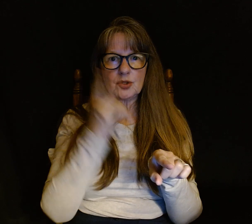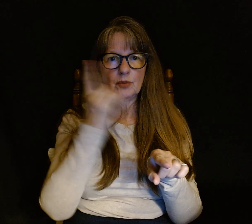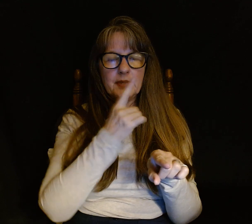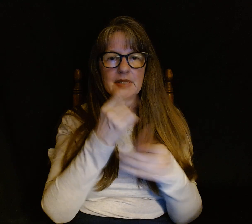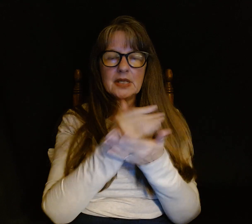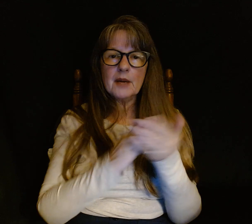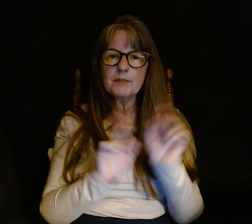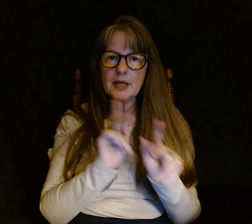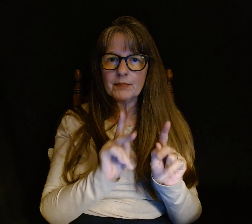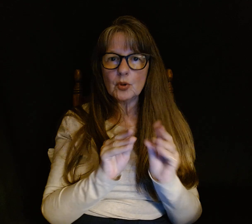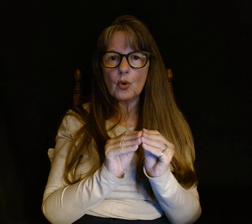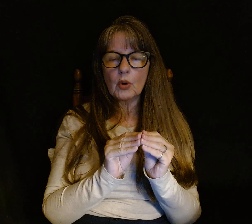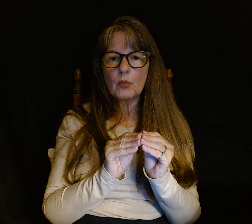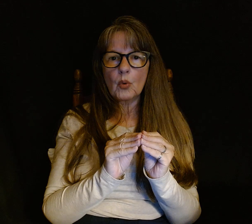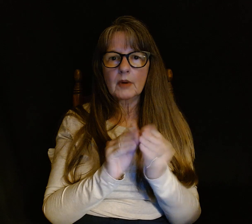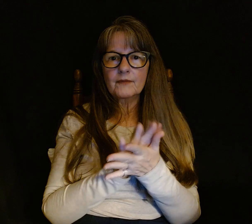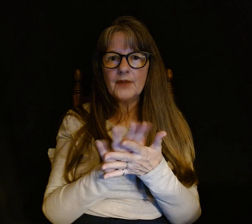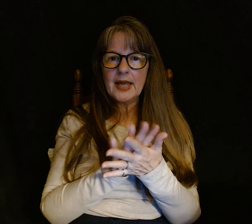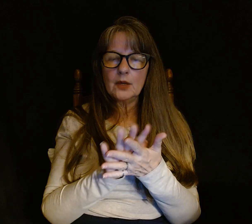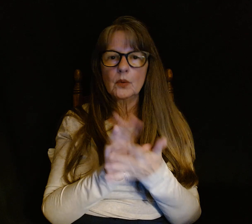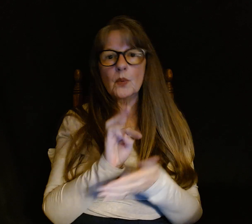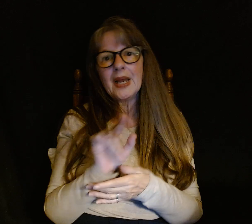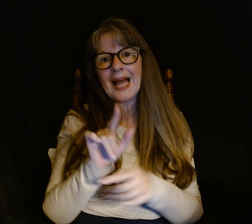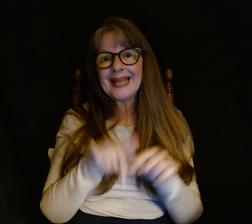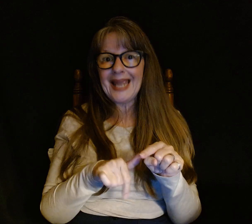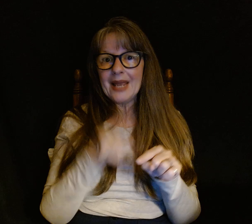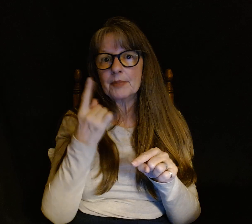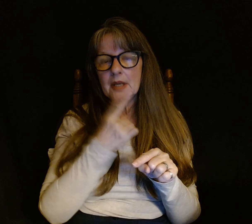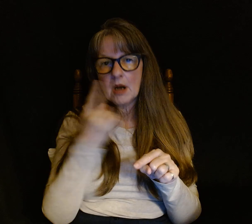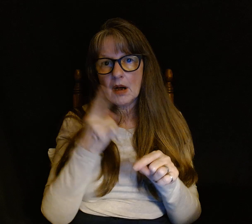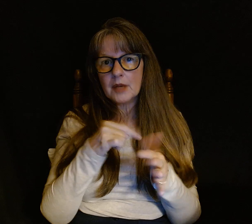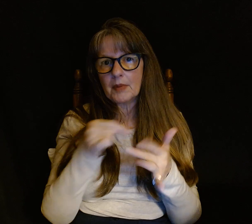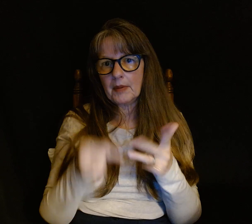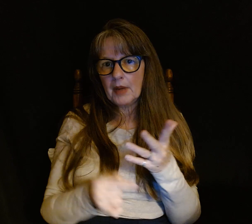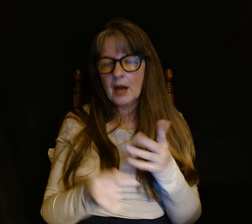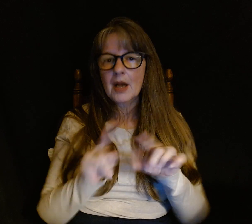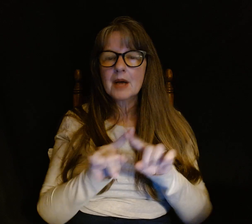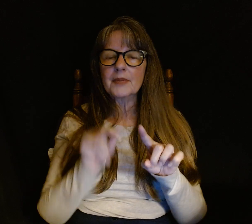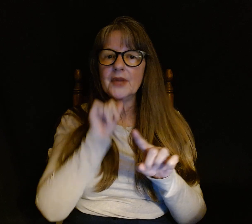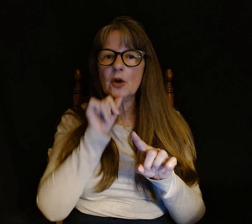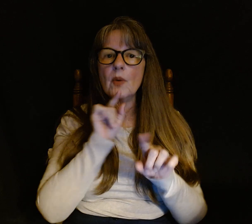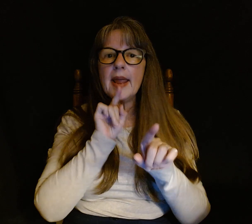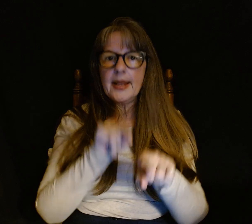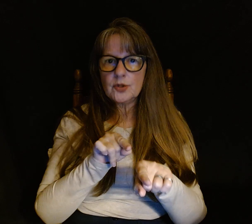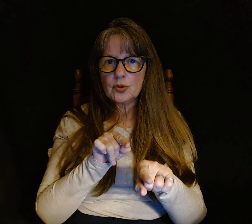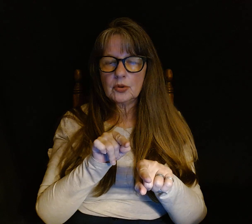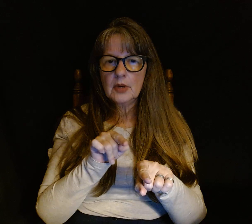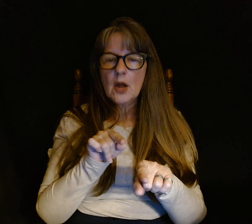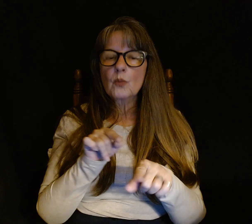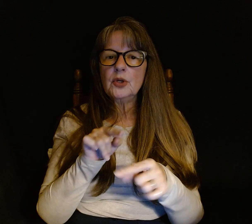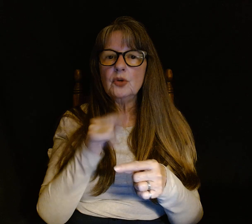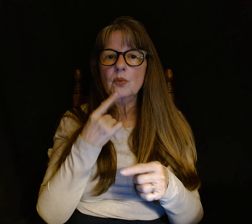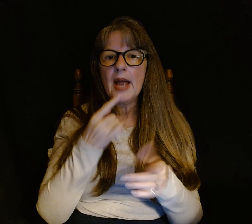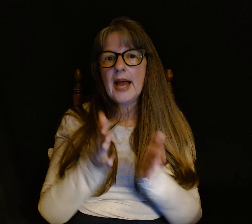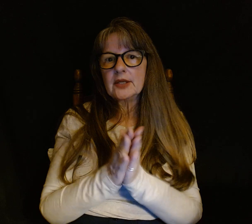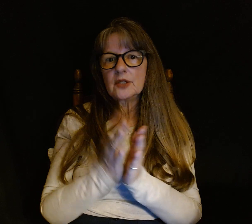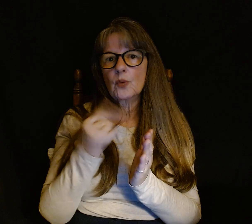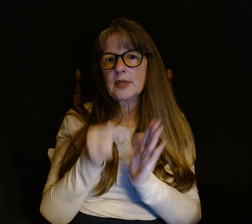but some people are more vague, going, well, I can't because blah, blah, blah, but they don't answer when you ask, for